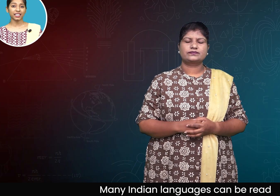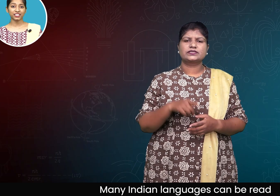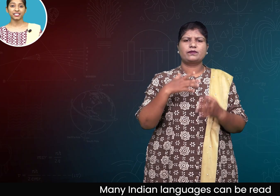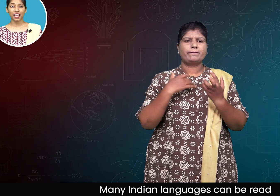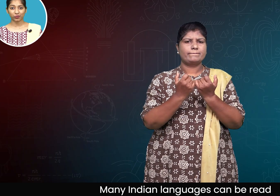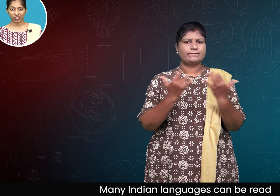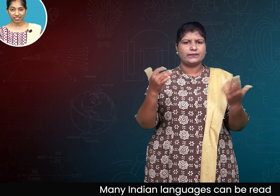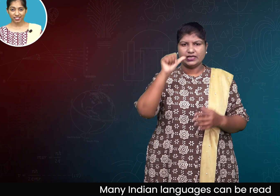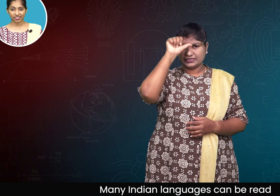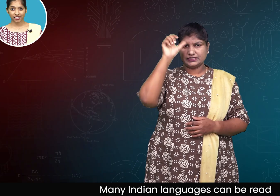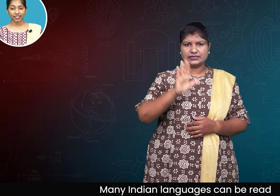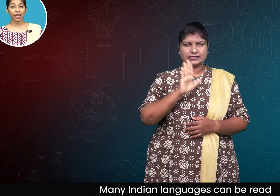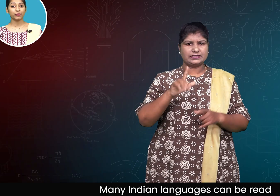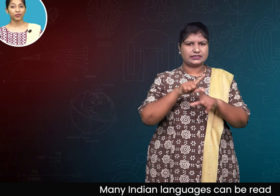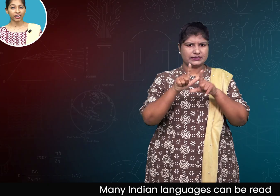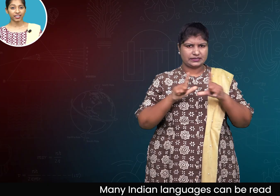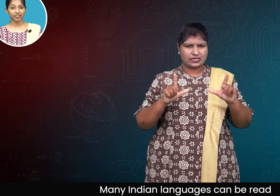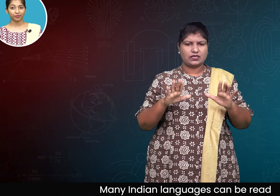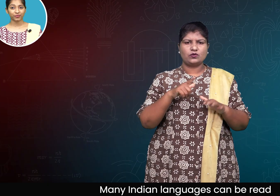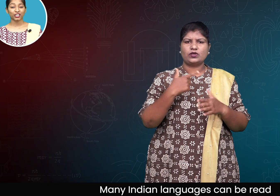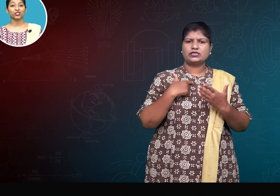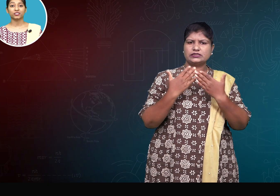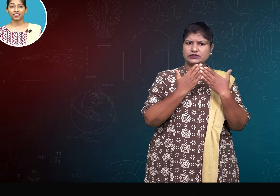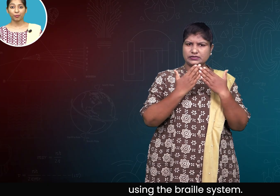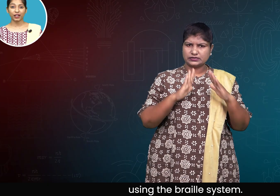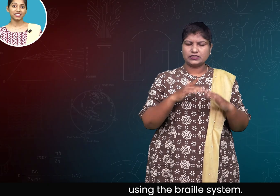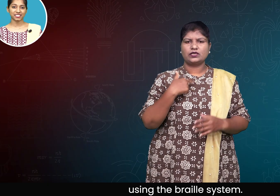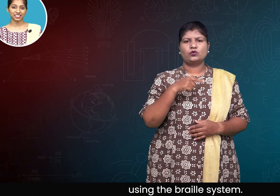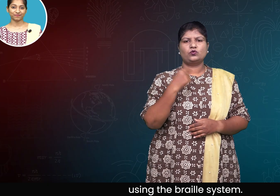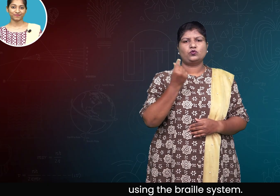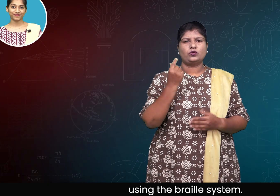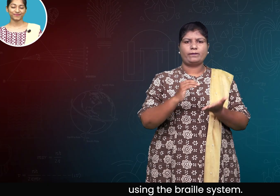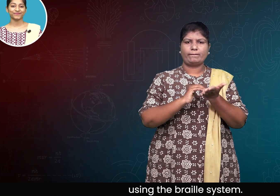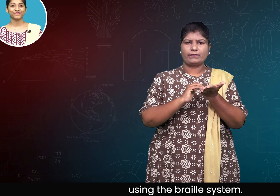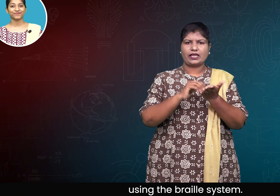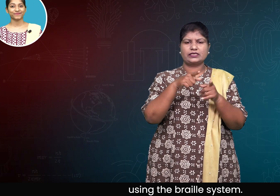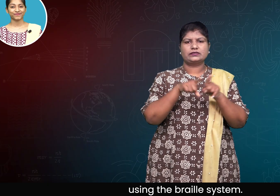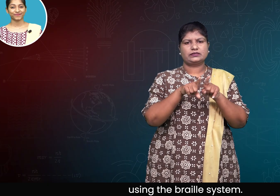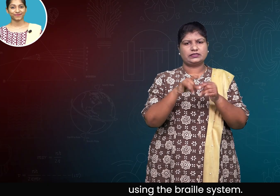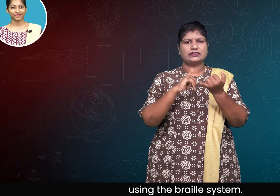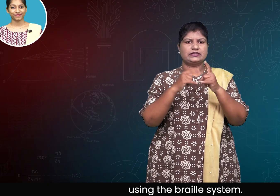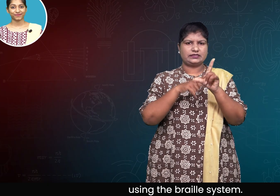Many Indian languages can be read using the Braille system.